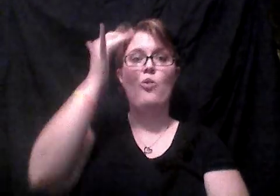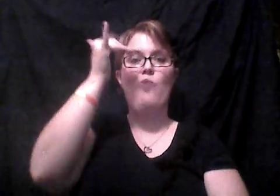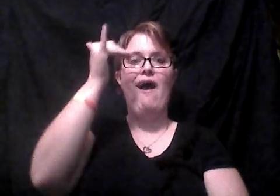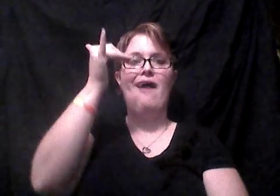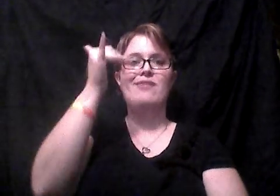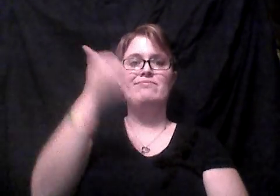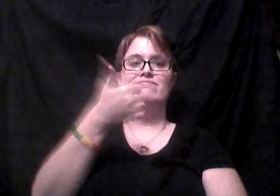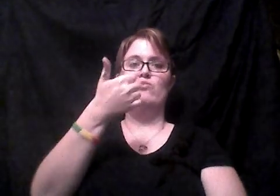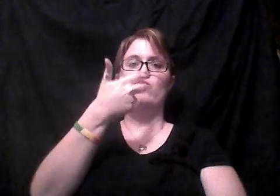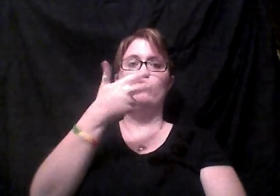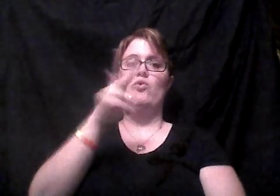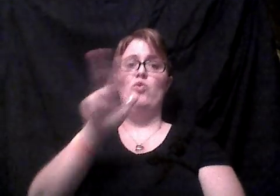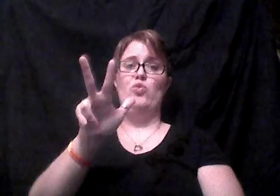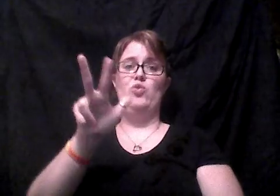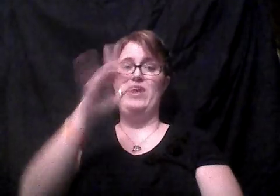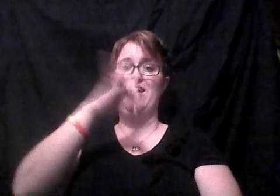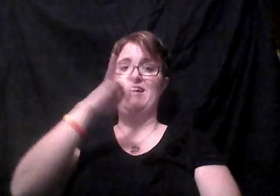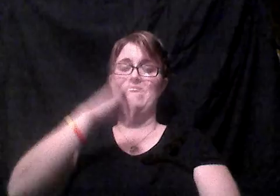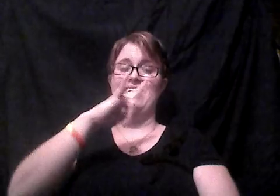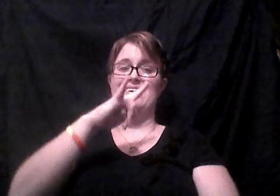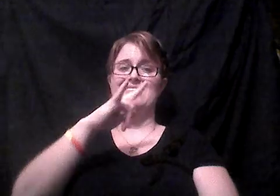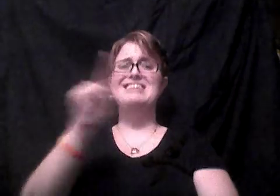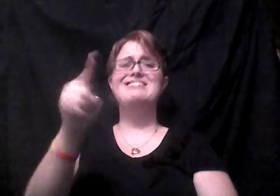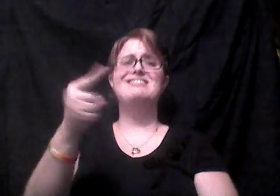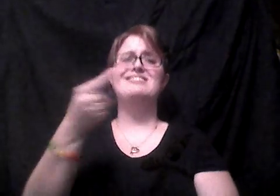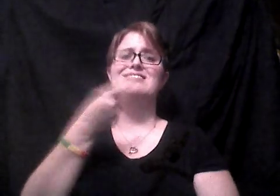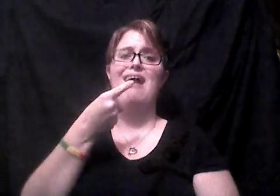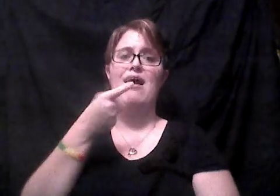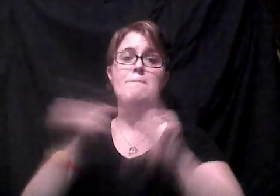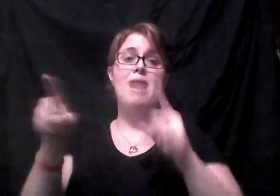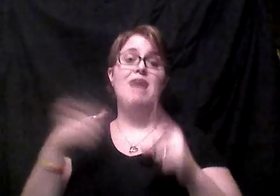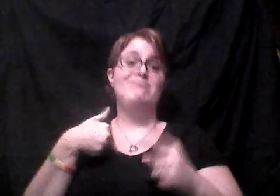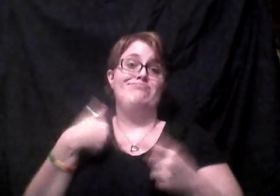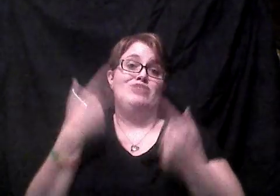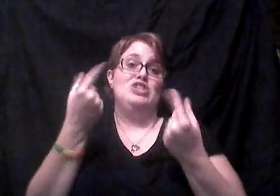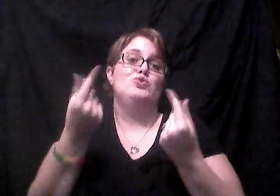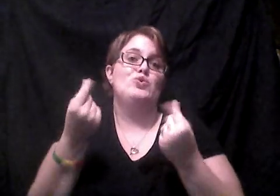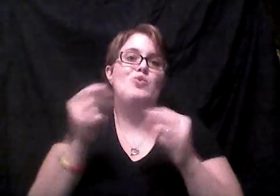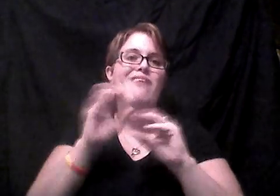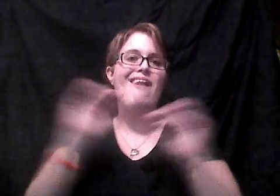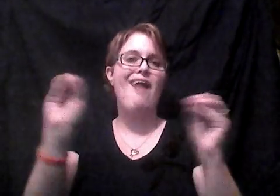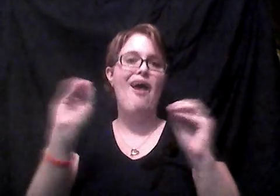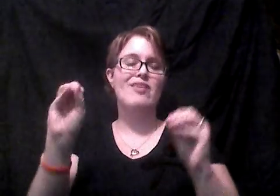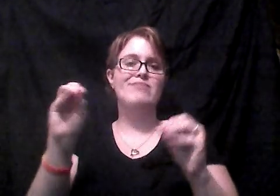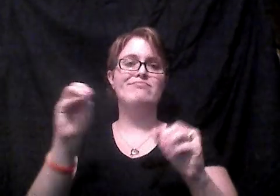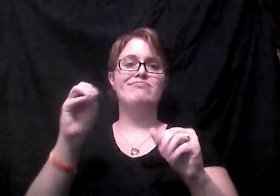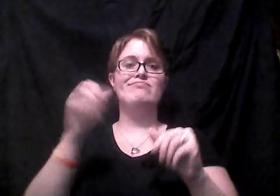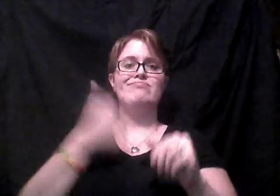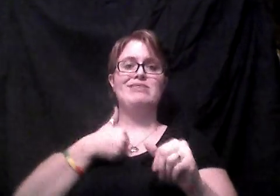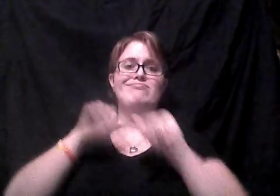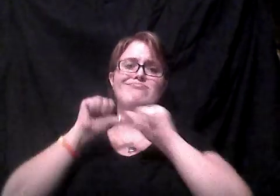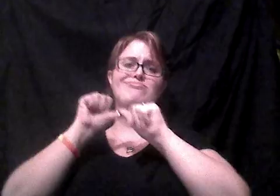can't do anything about the fact that I'm going to die. I'm pursuing medical treatments, but I pretty much know how this movie is going to